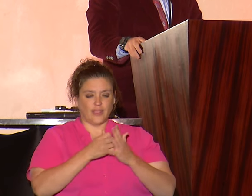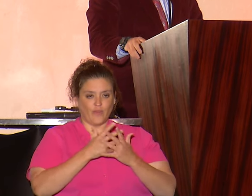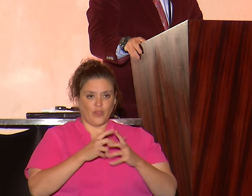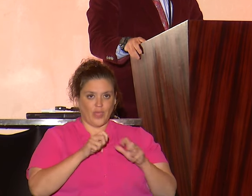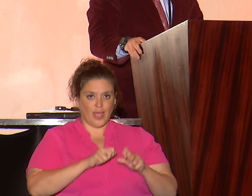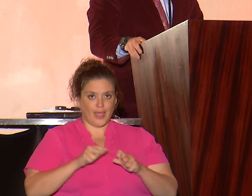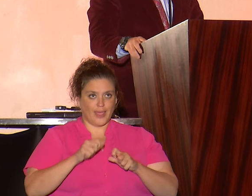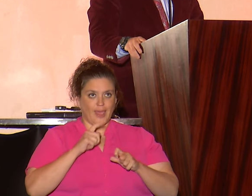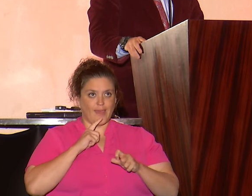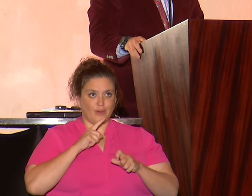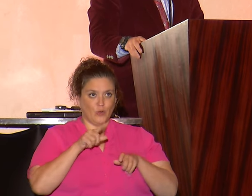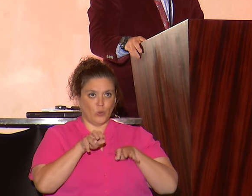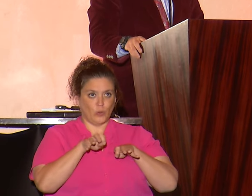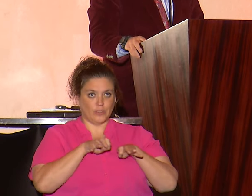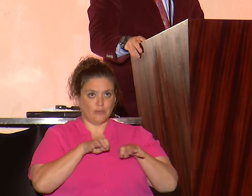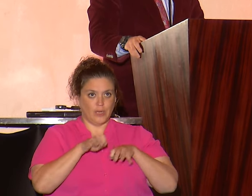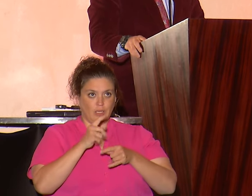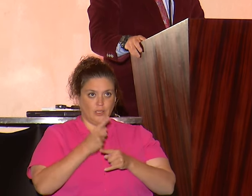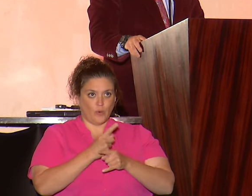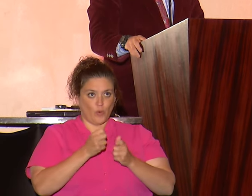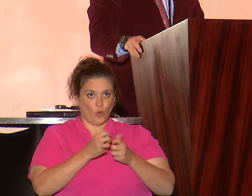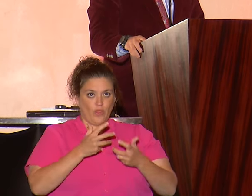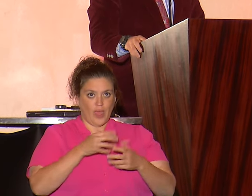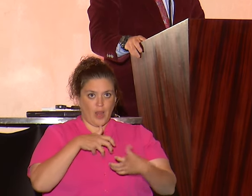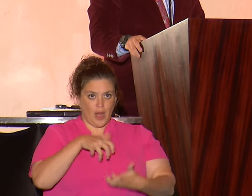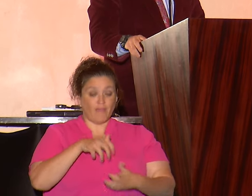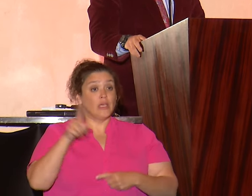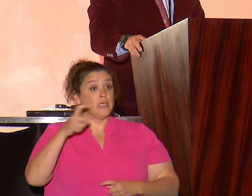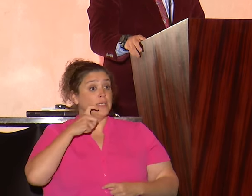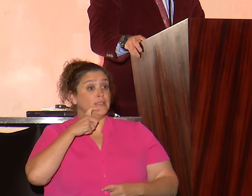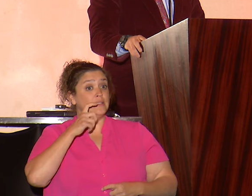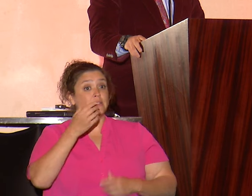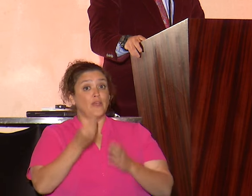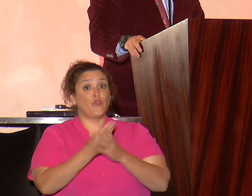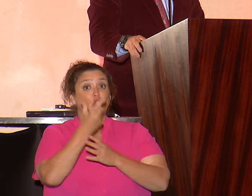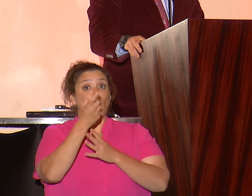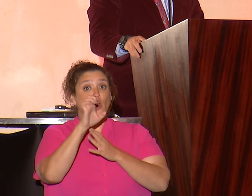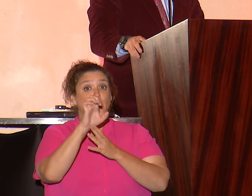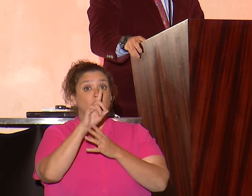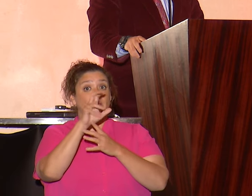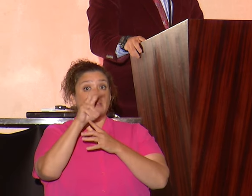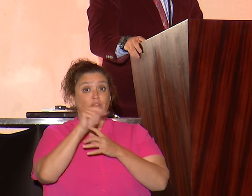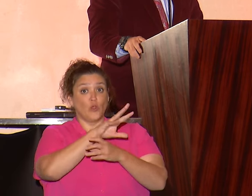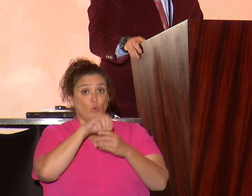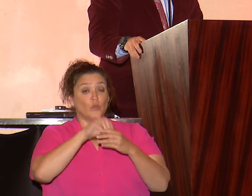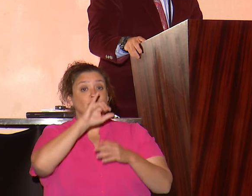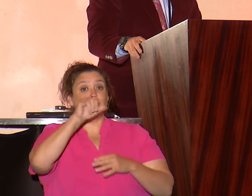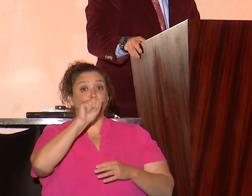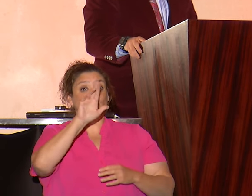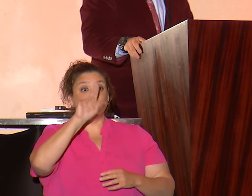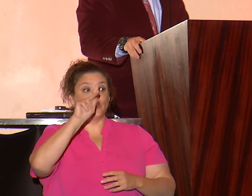do this without laughing, that the Garden of Eden was in Jackson County, Missouri.